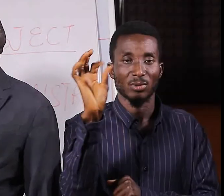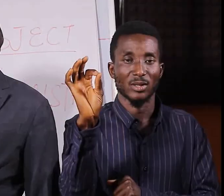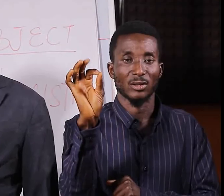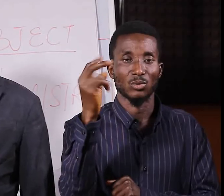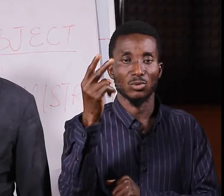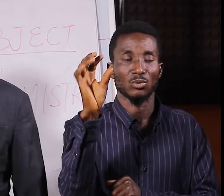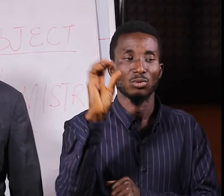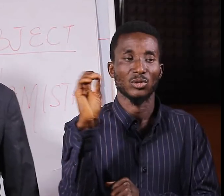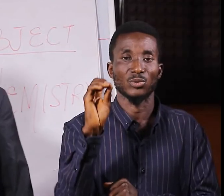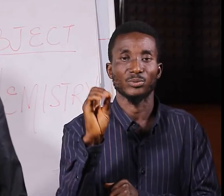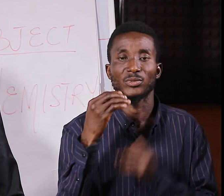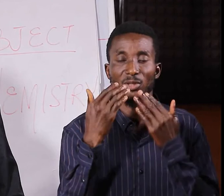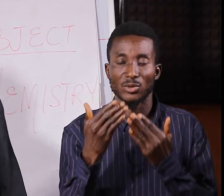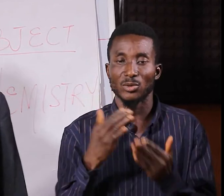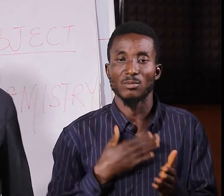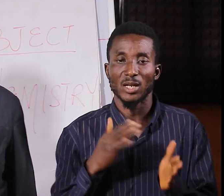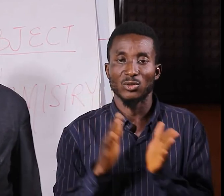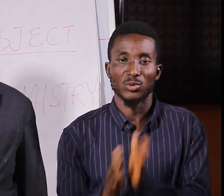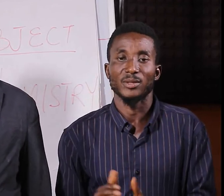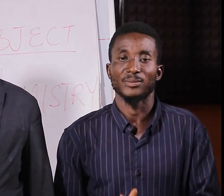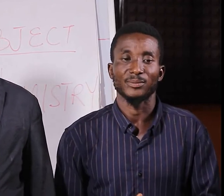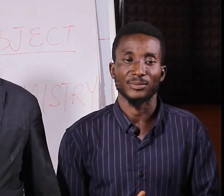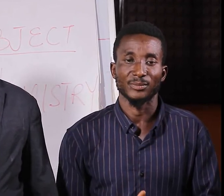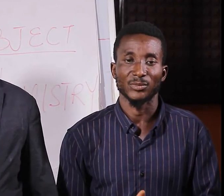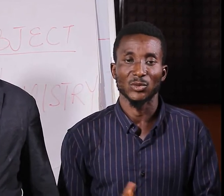081-606-70920. Thank you, my wonderful student.